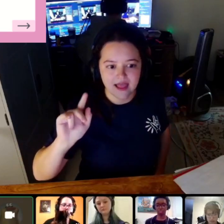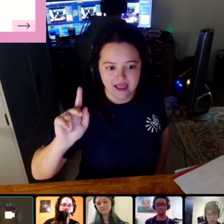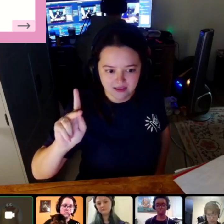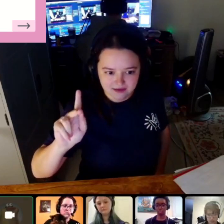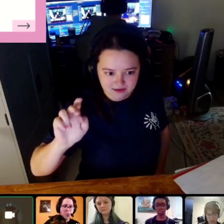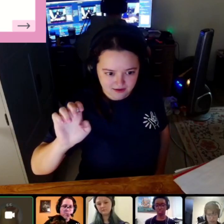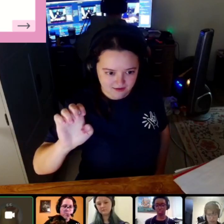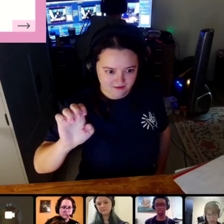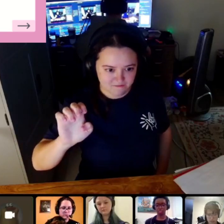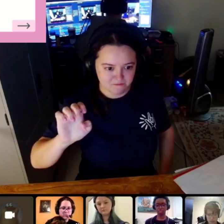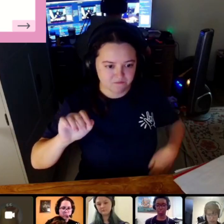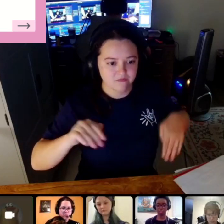like,